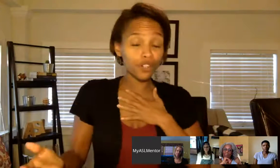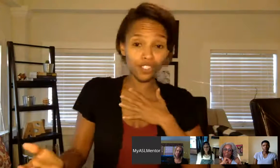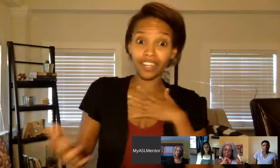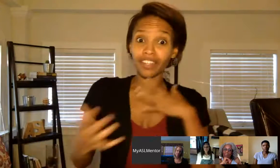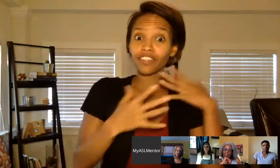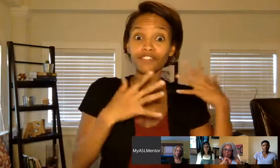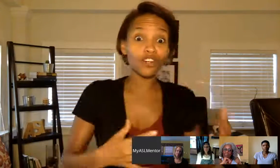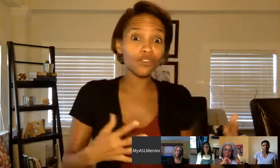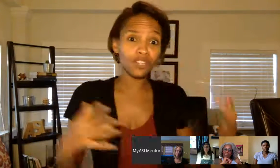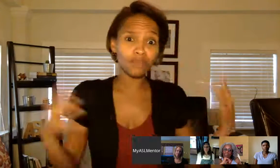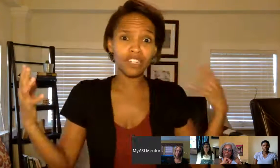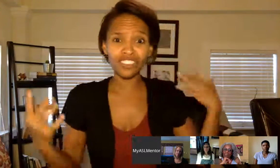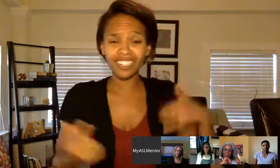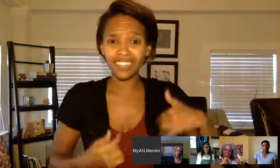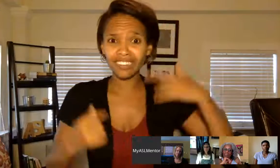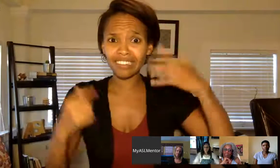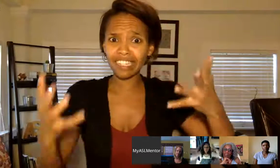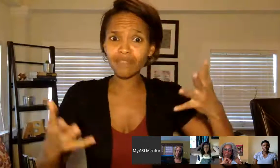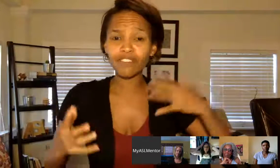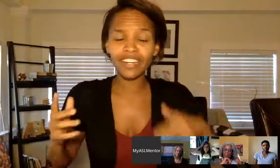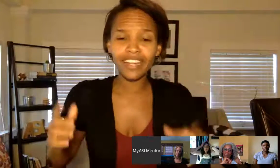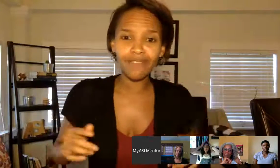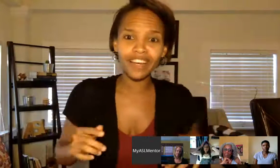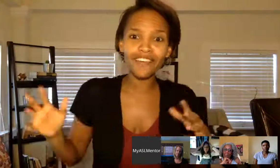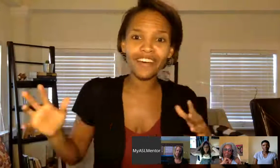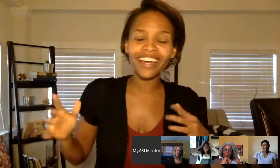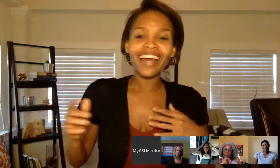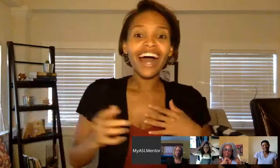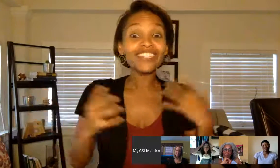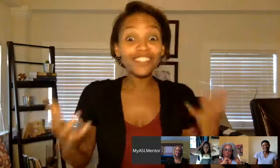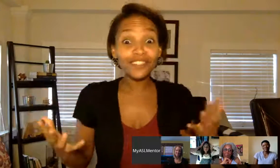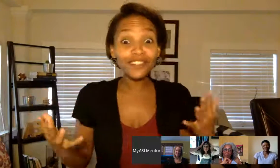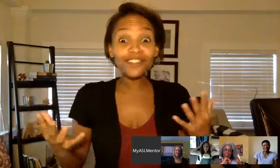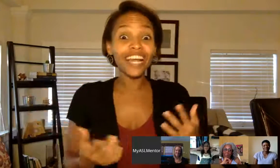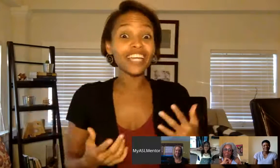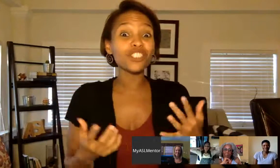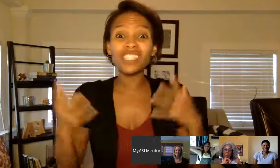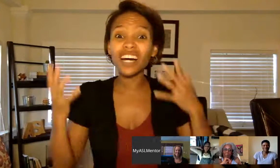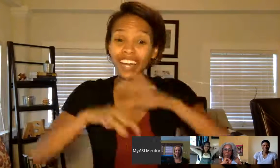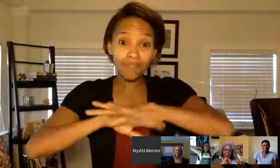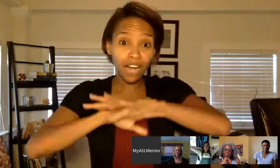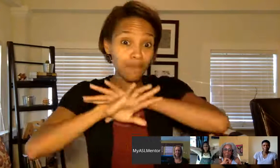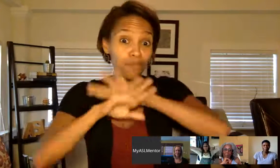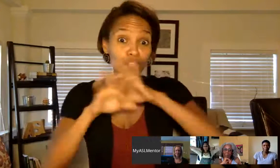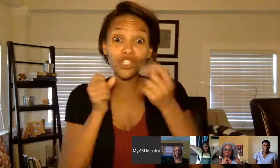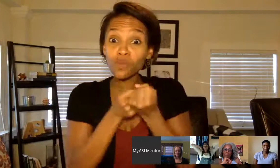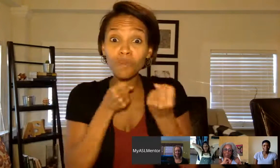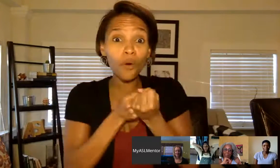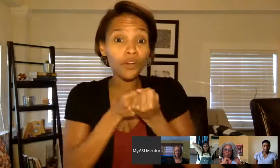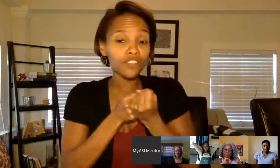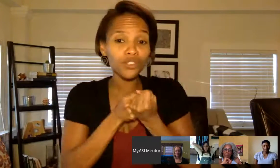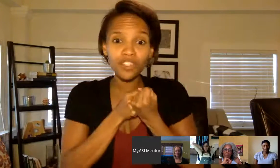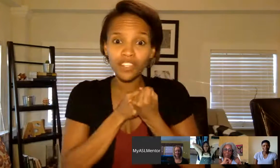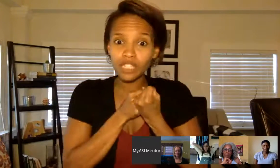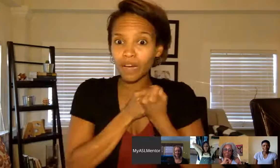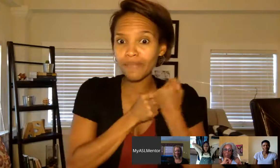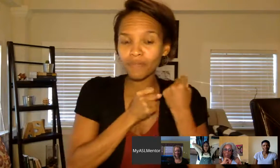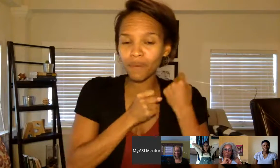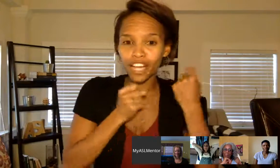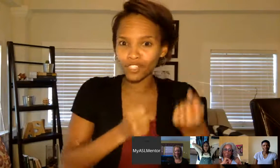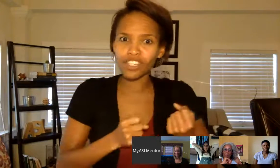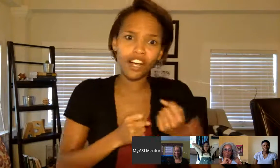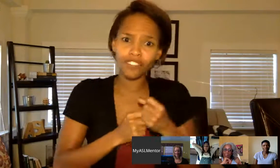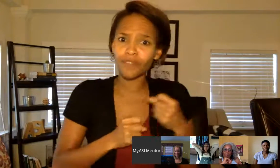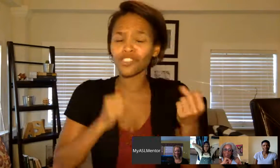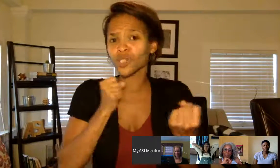single person. I live alone. I probably shouldn't say that on camera right now, but anyway, I do, and I do. I'm a huge proponent of doing things